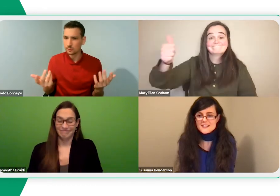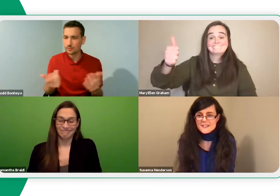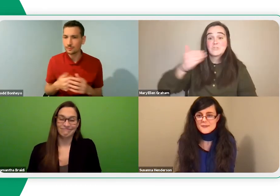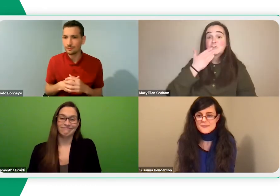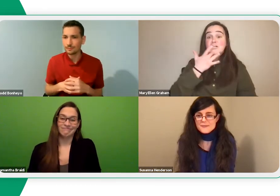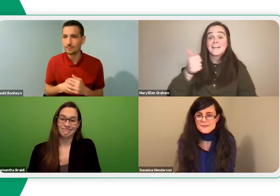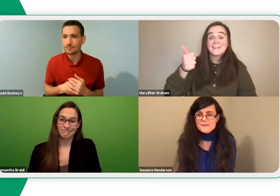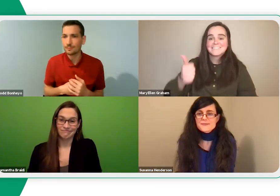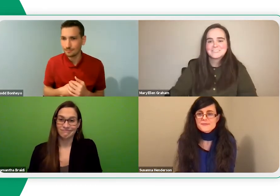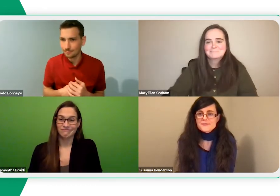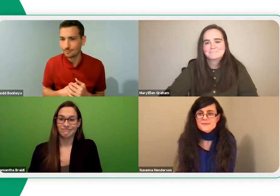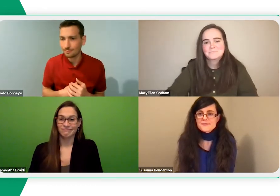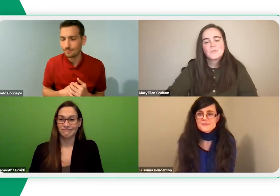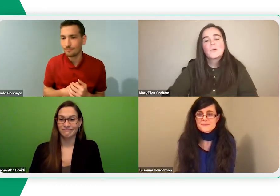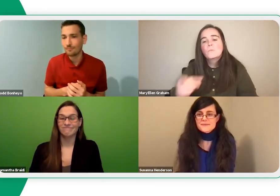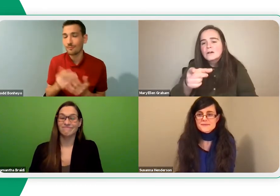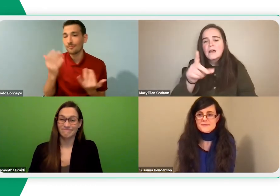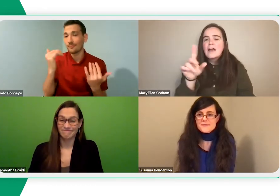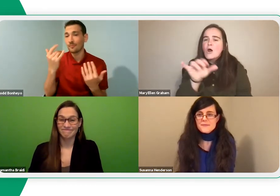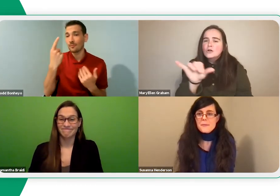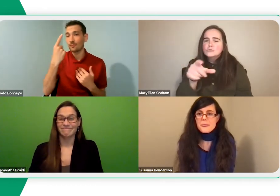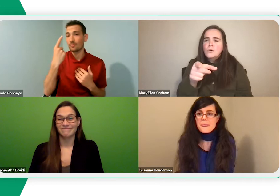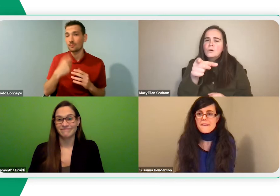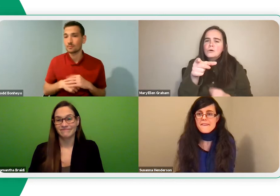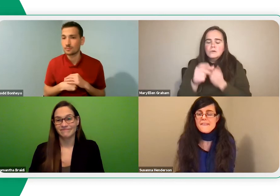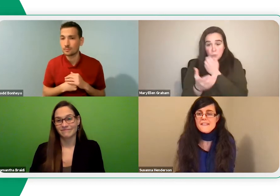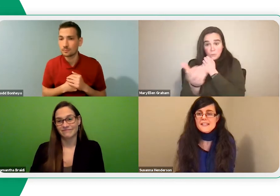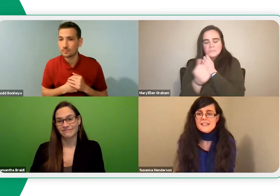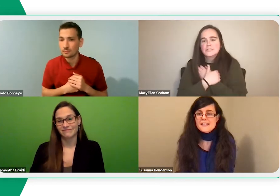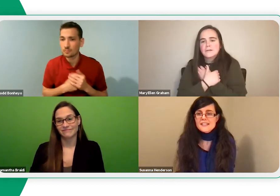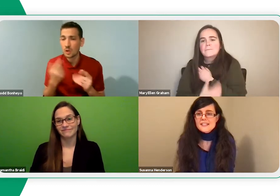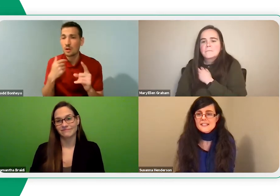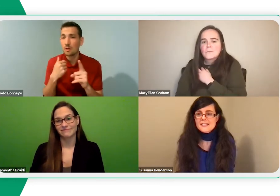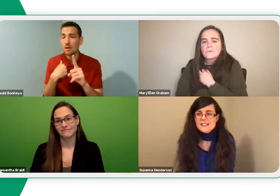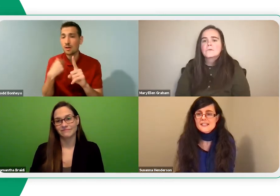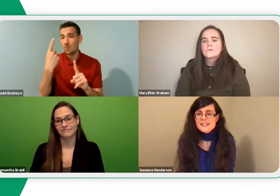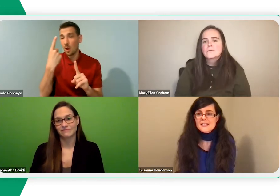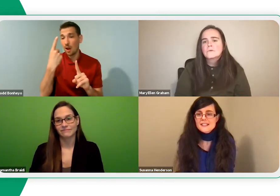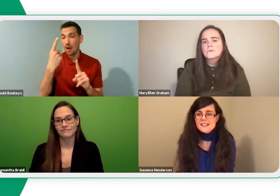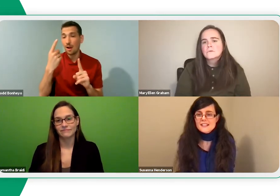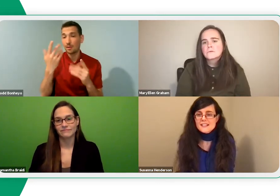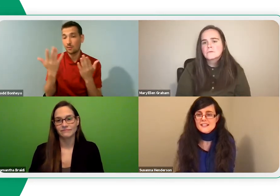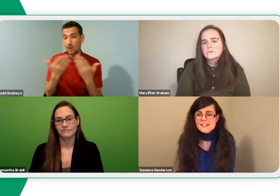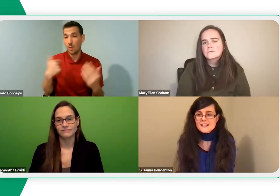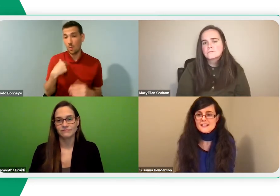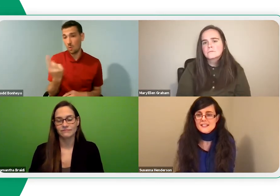Right. Usually left on their own is who they're talking to. Mary Ellen says, yeah, they're told good luck.